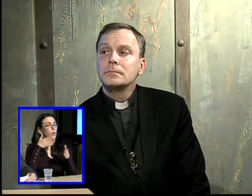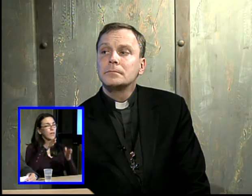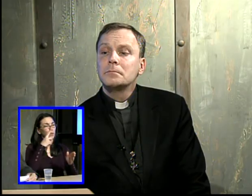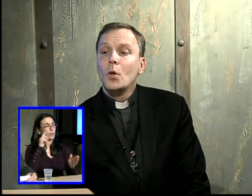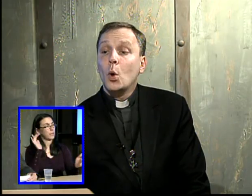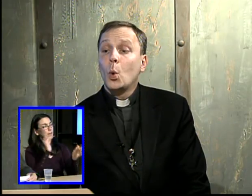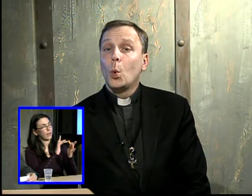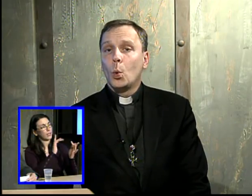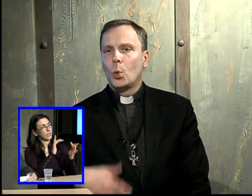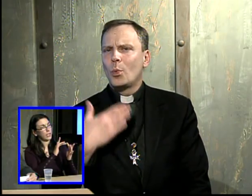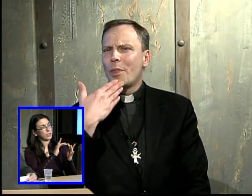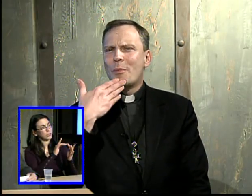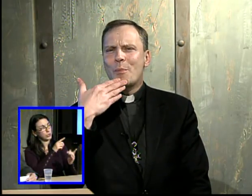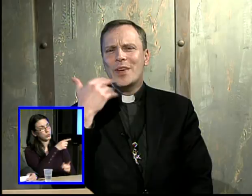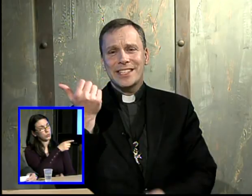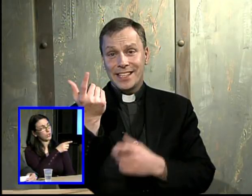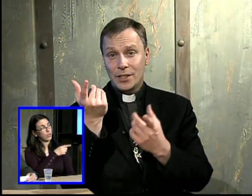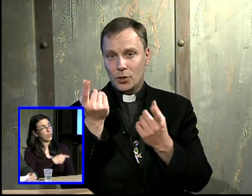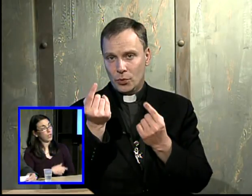that?